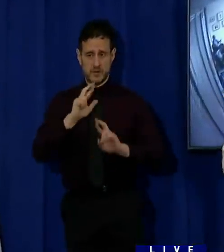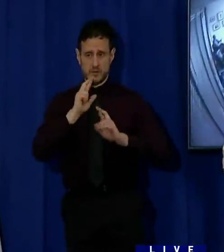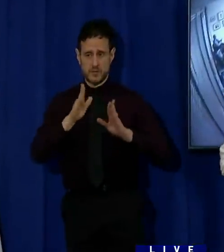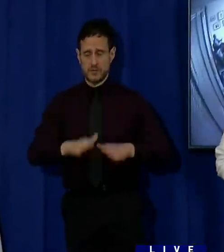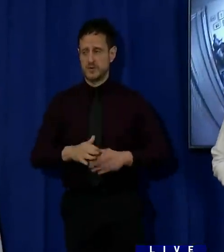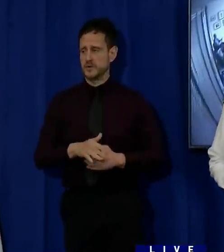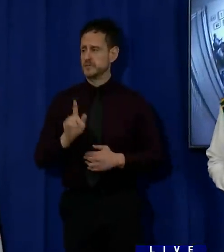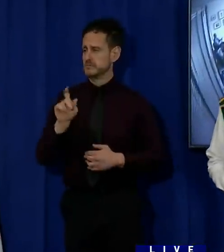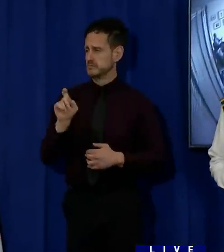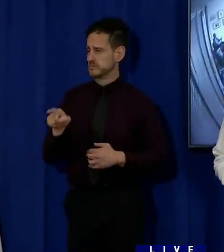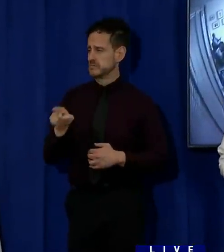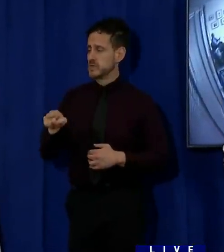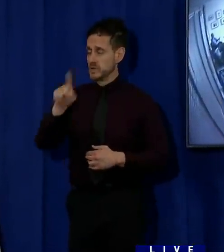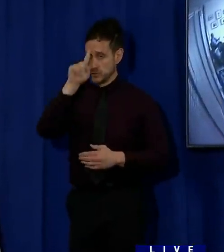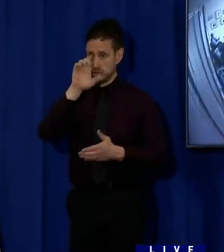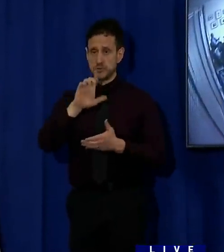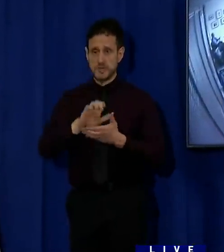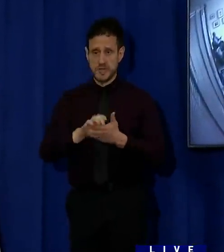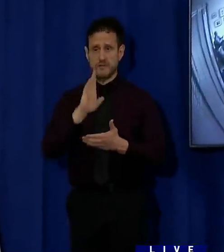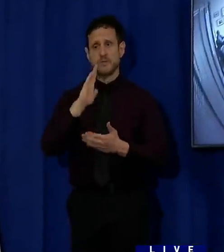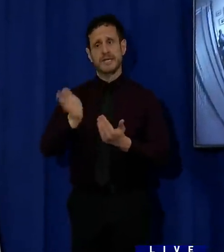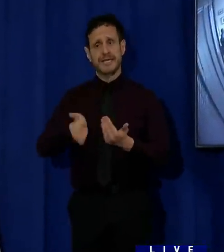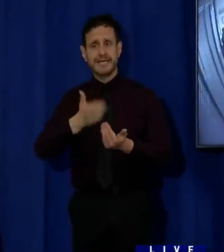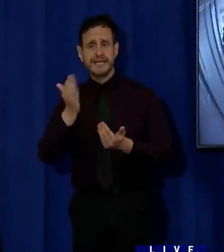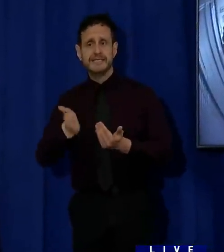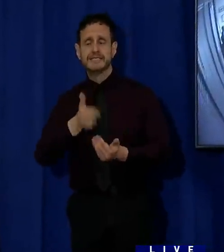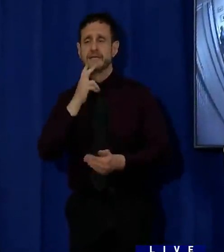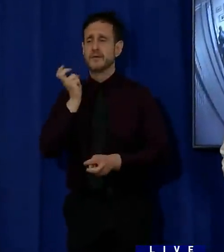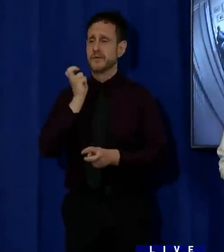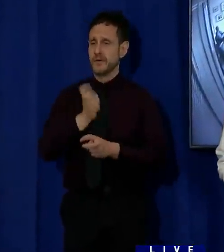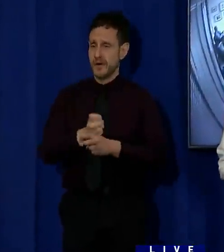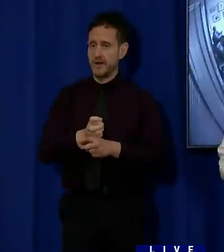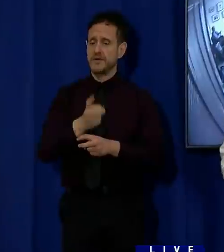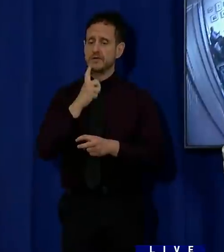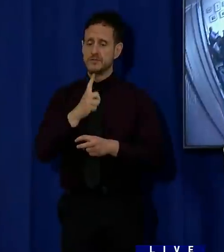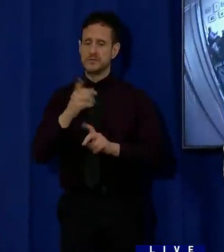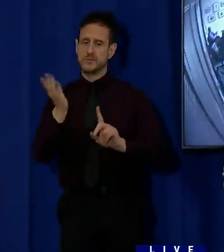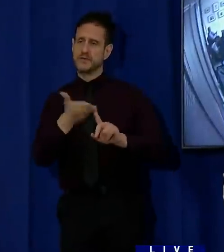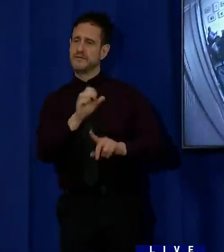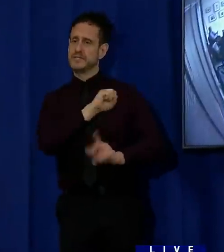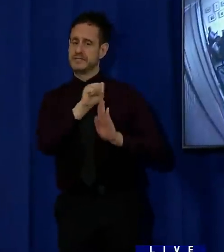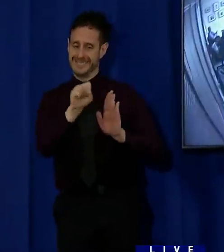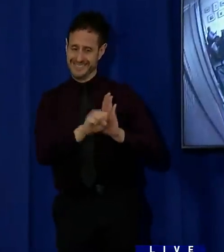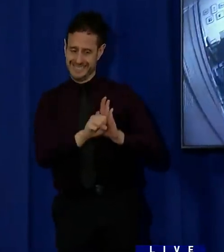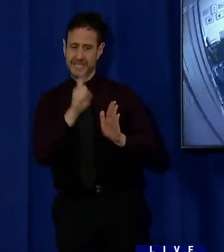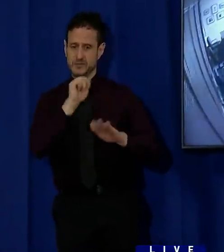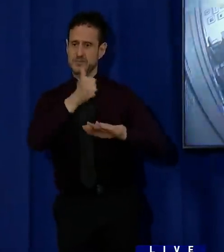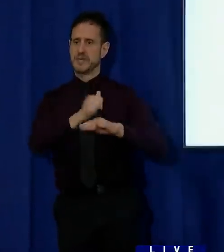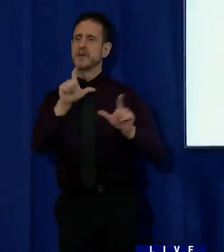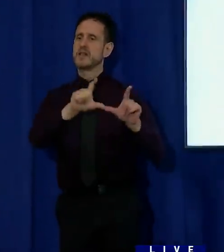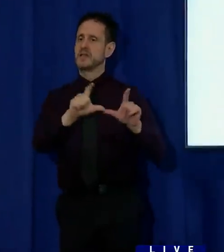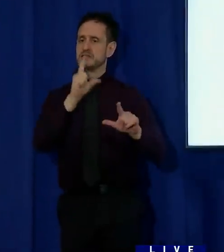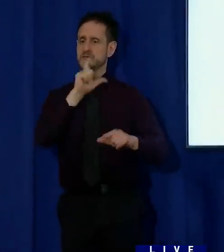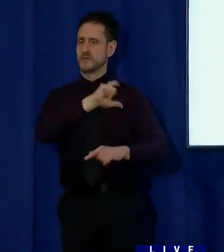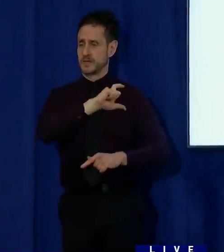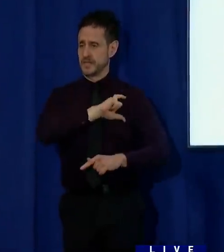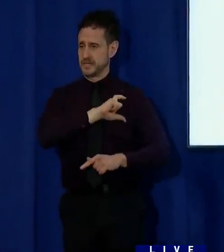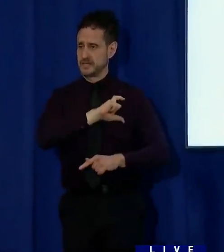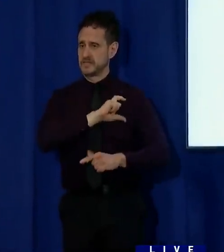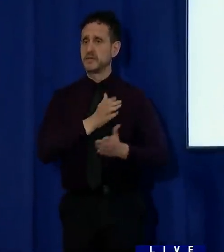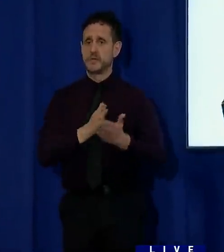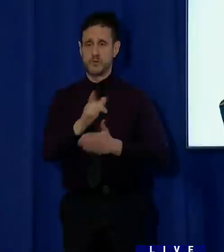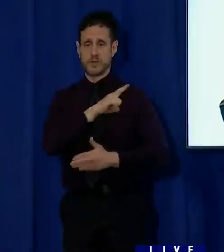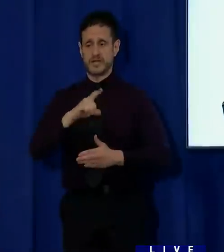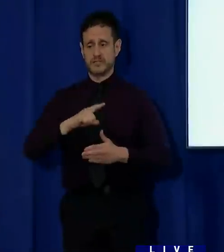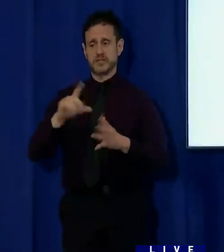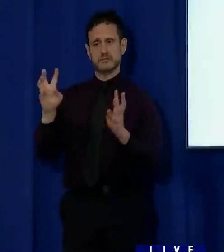Do you believe it will be easy or difficult to get the state to license police officers through the